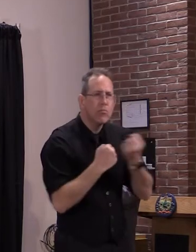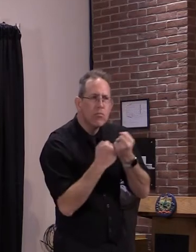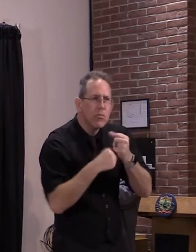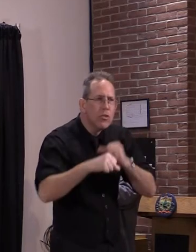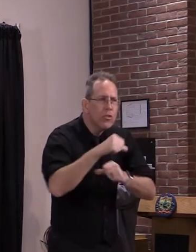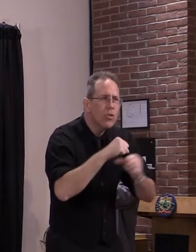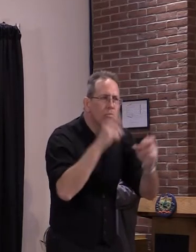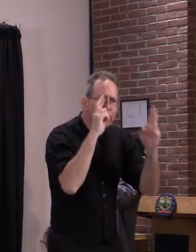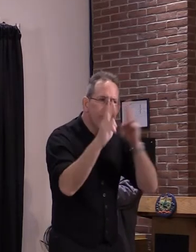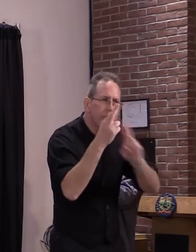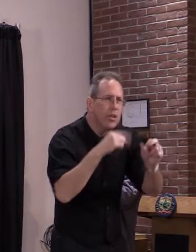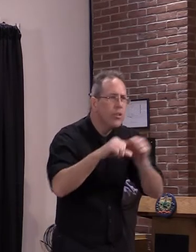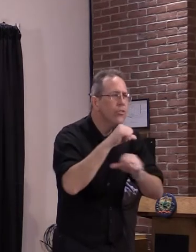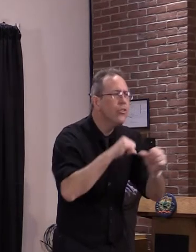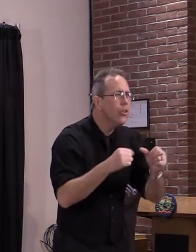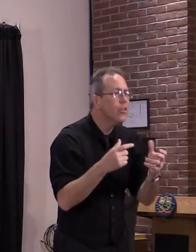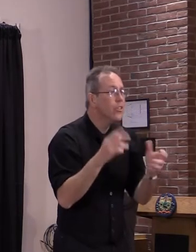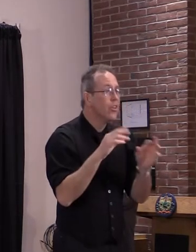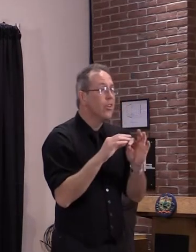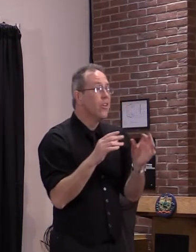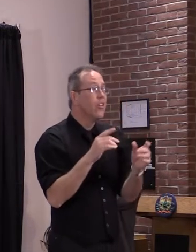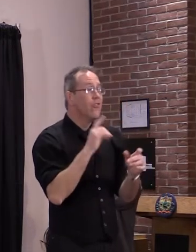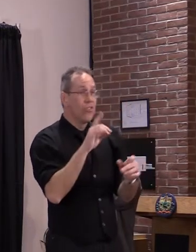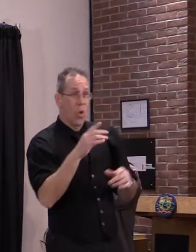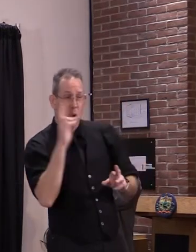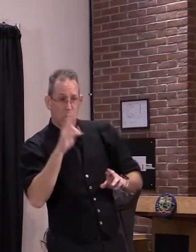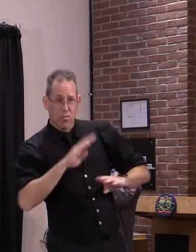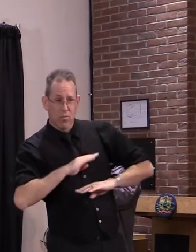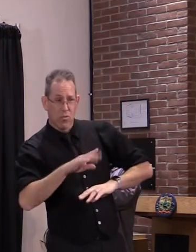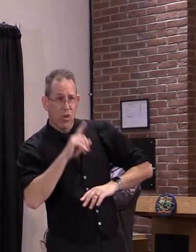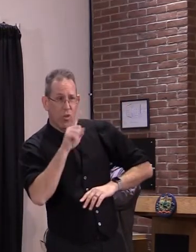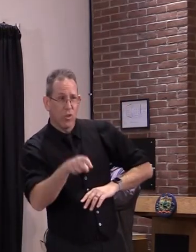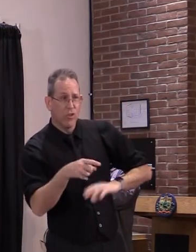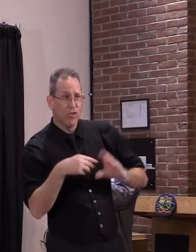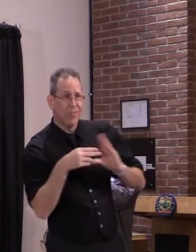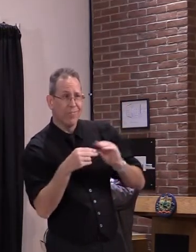to your question, but that's about it for now.